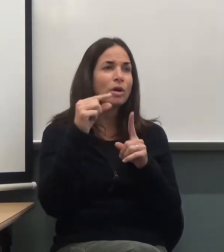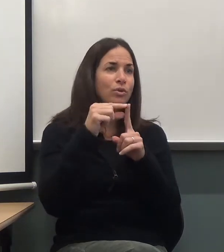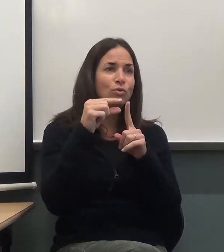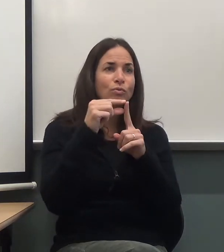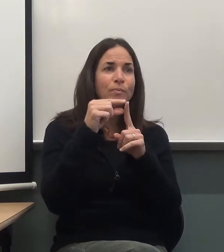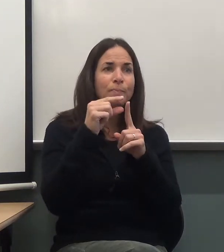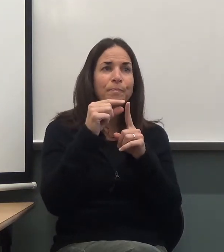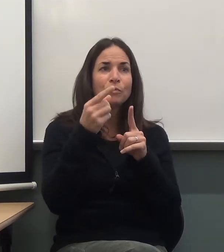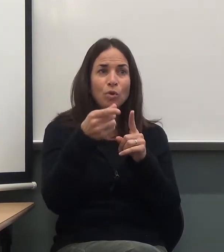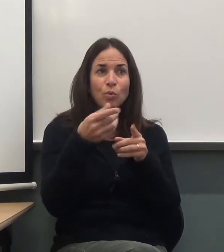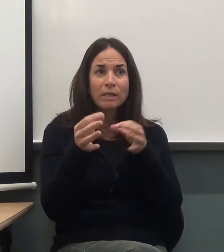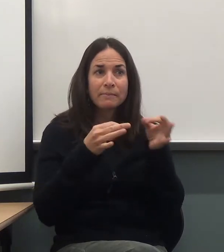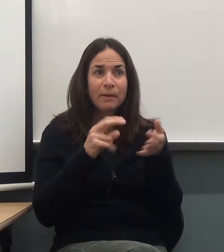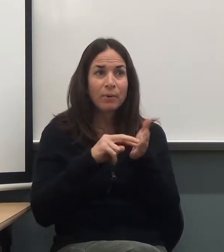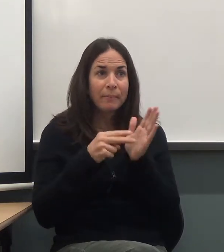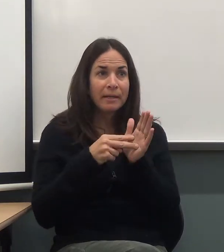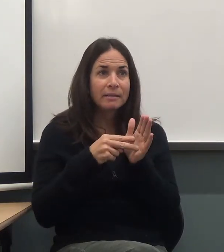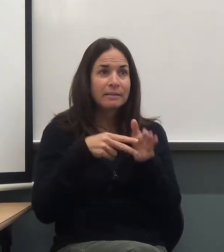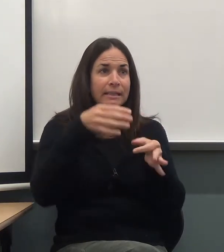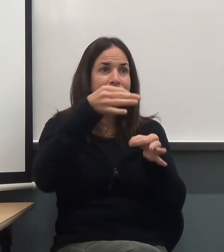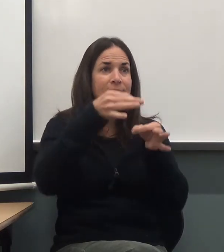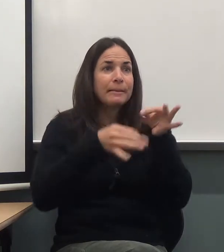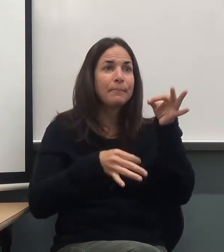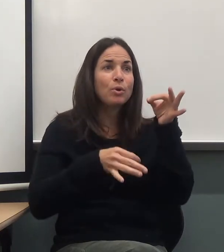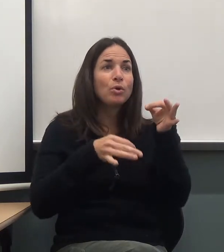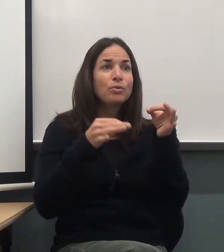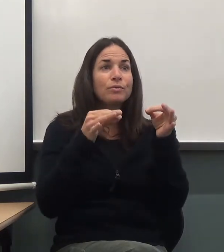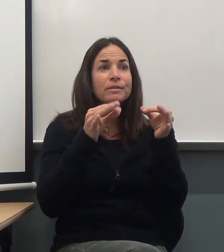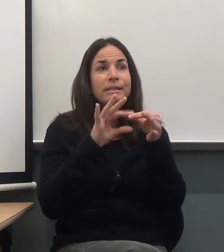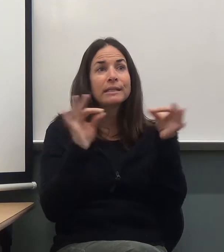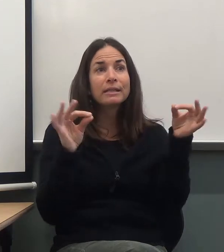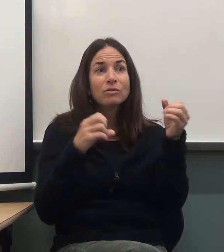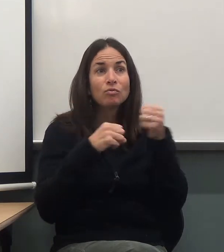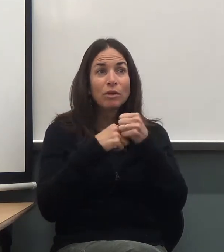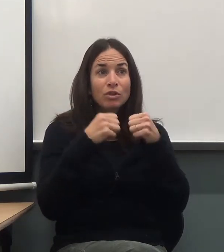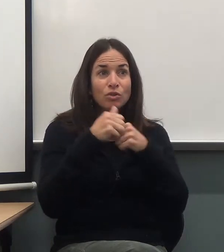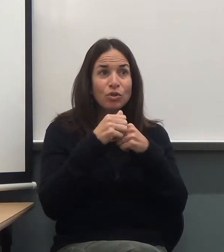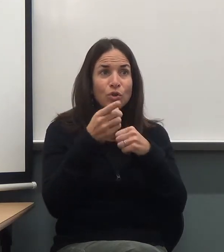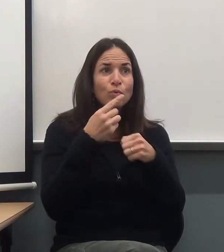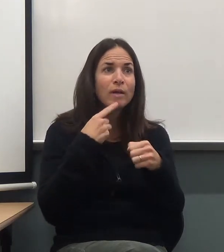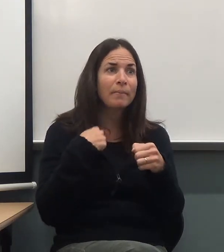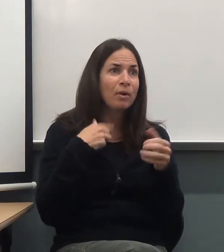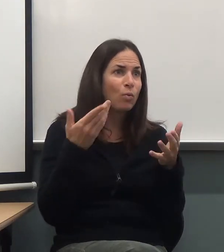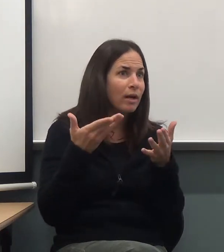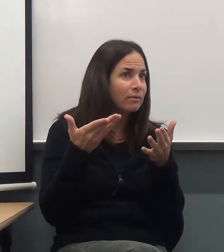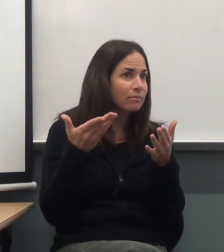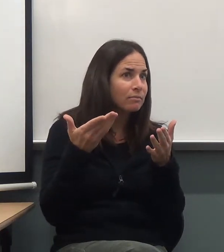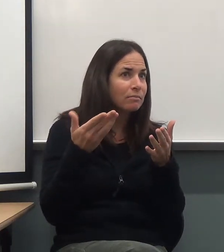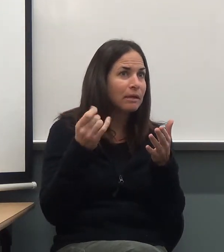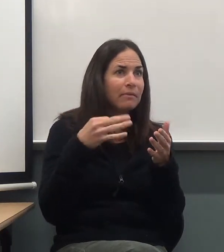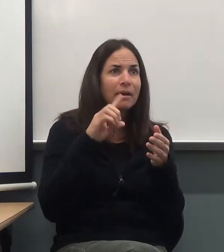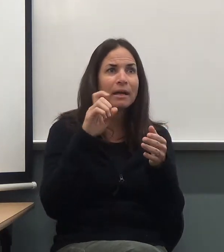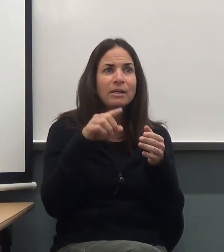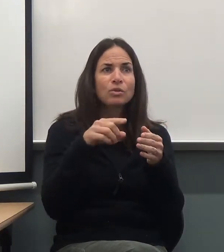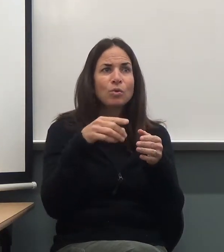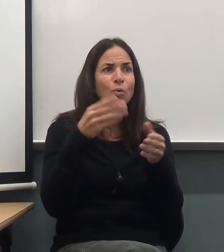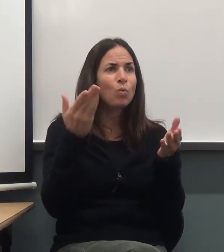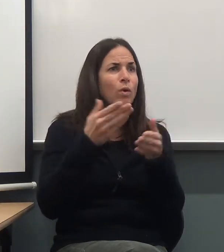it means, okay, like simple sentence structure, you would tell me that that is what? What would you tell me if I told you what is simple sentence